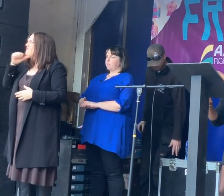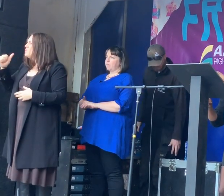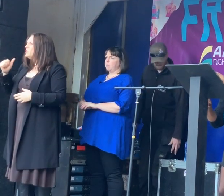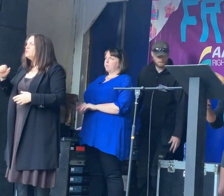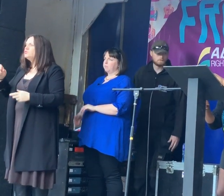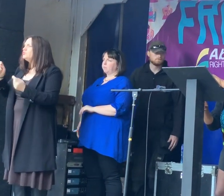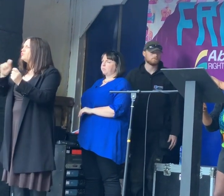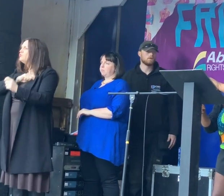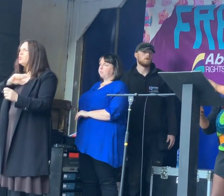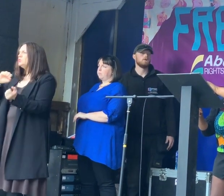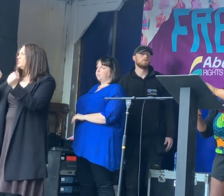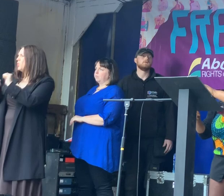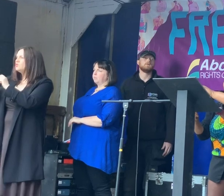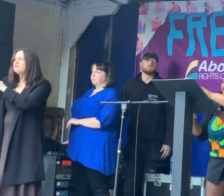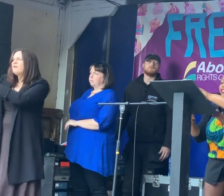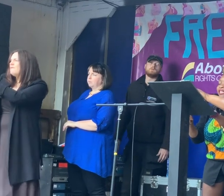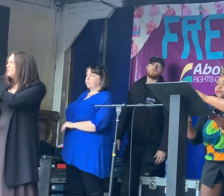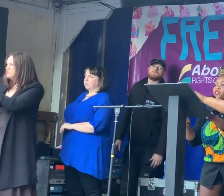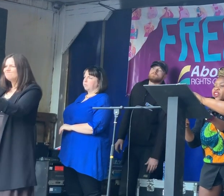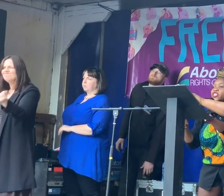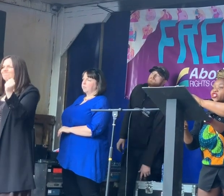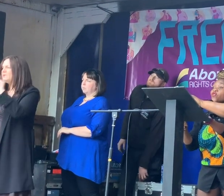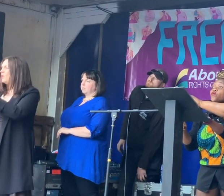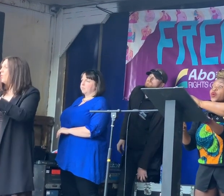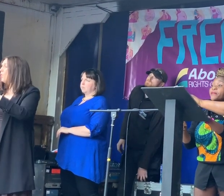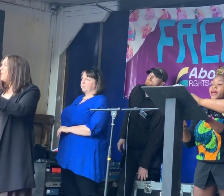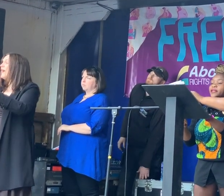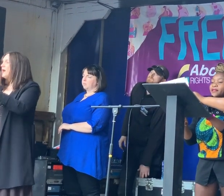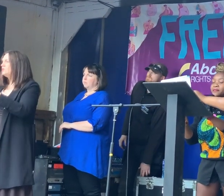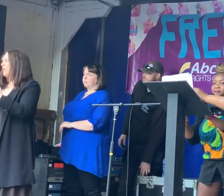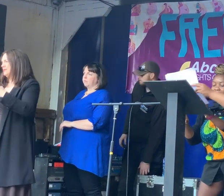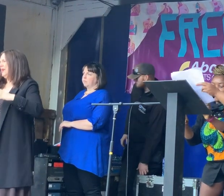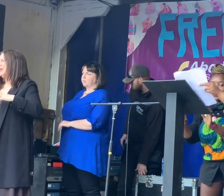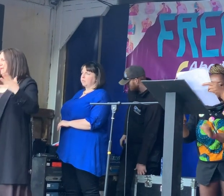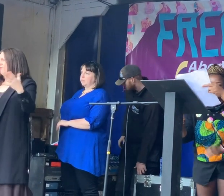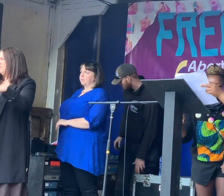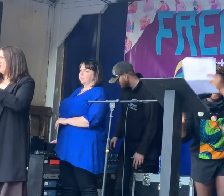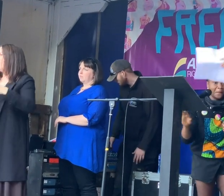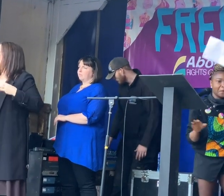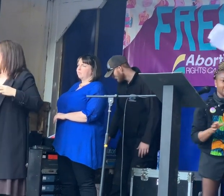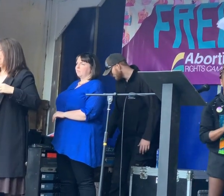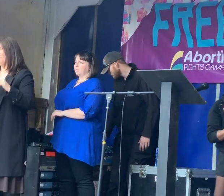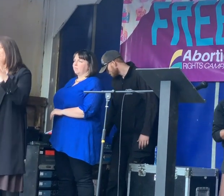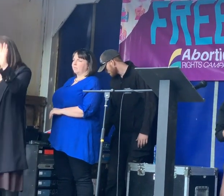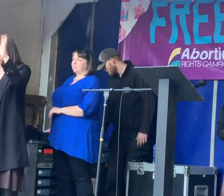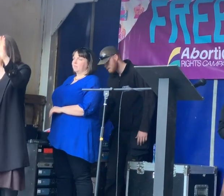social revolution without the liberation of women.